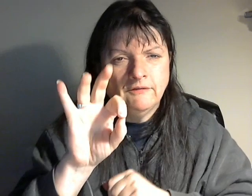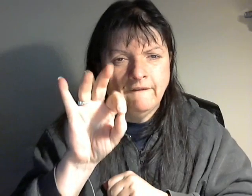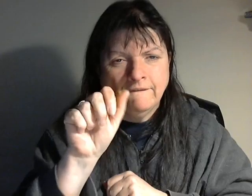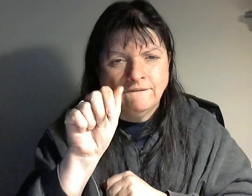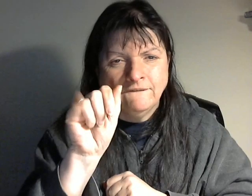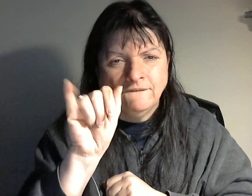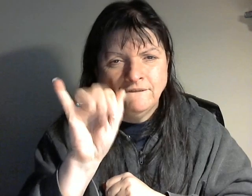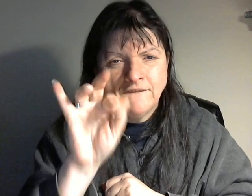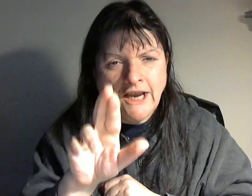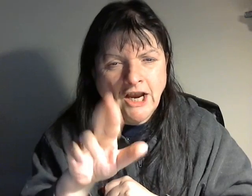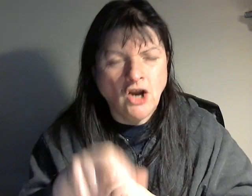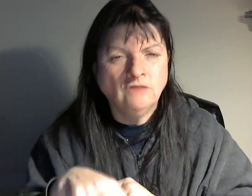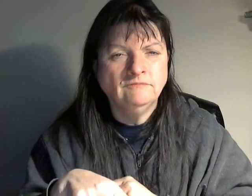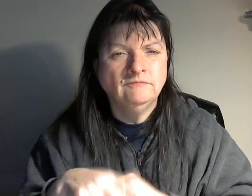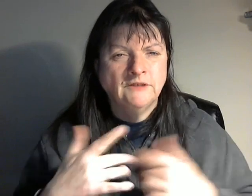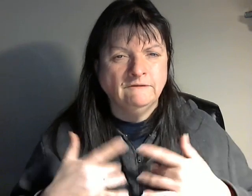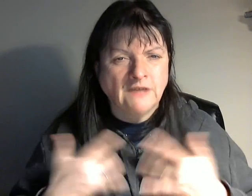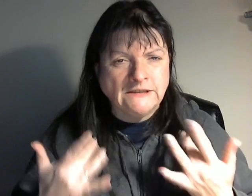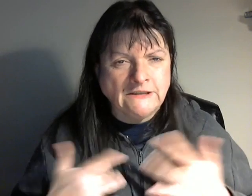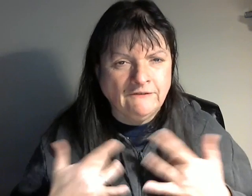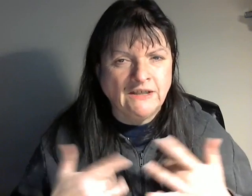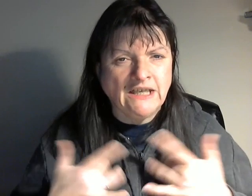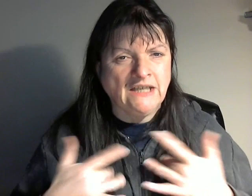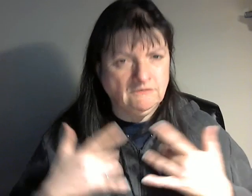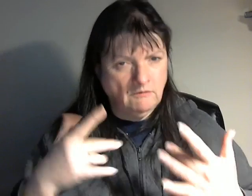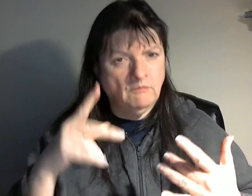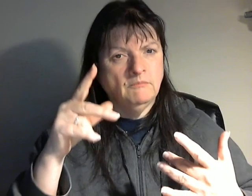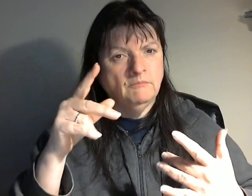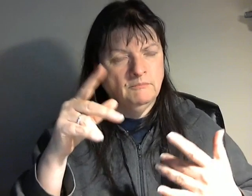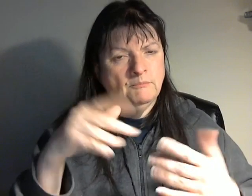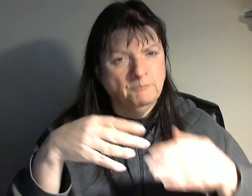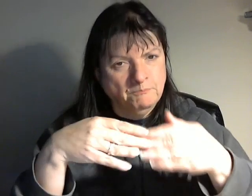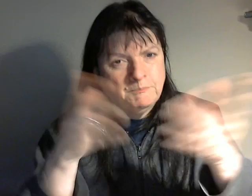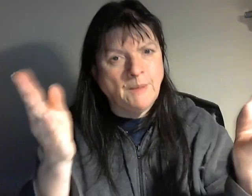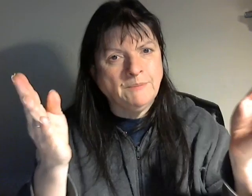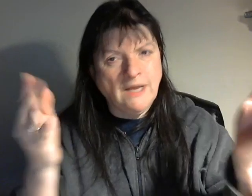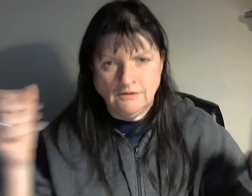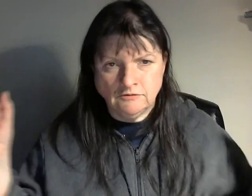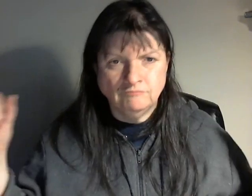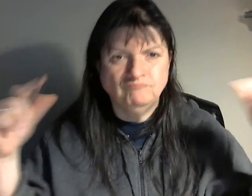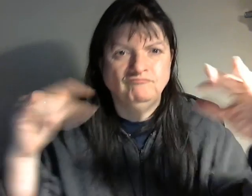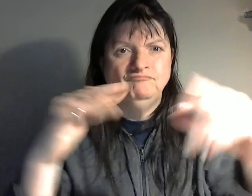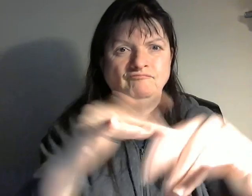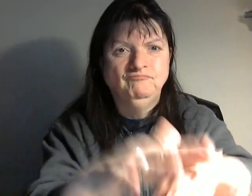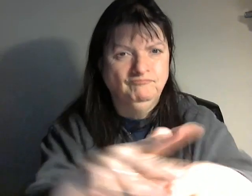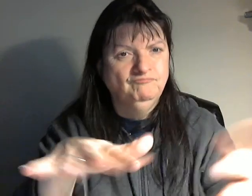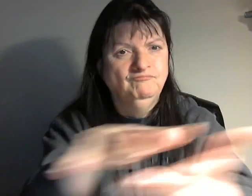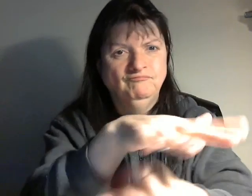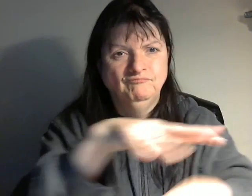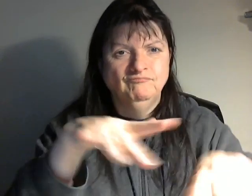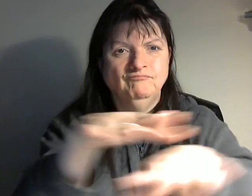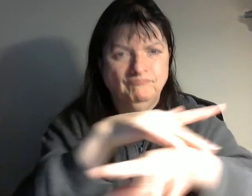One of the same reactions when it gets old, I feel the saddest that you're thinking.